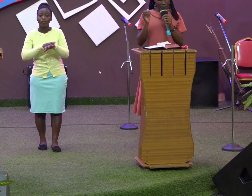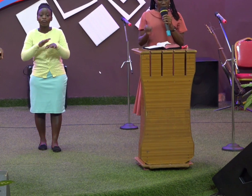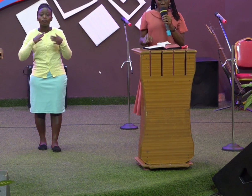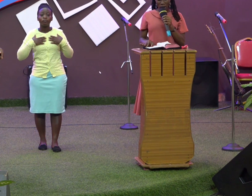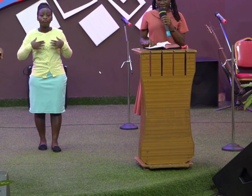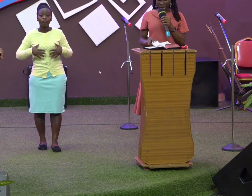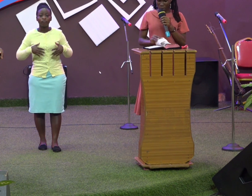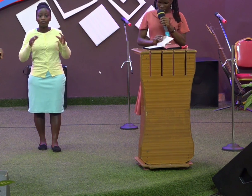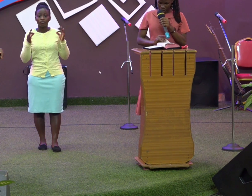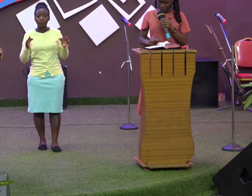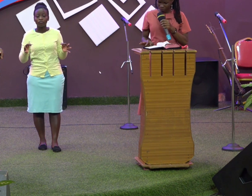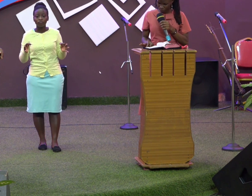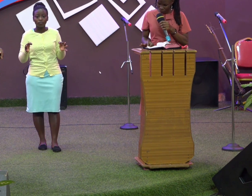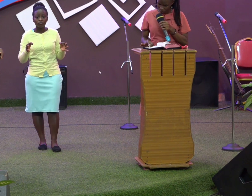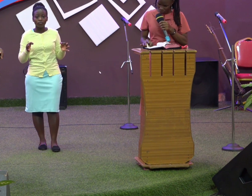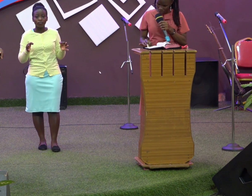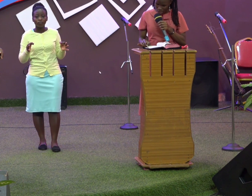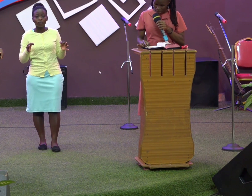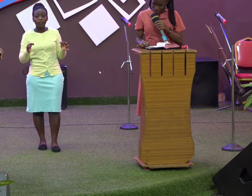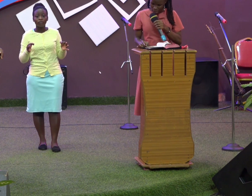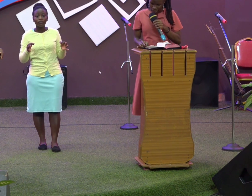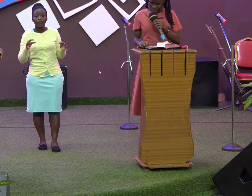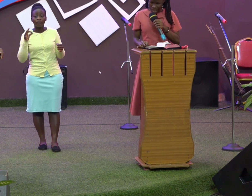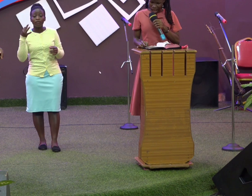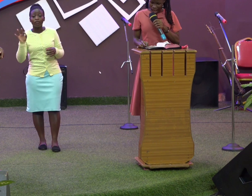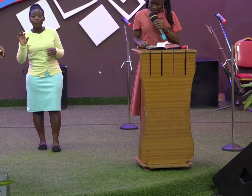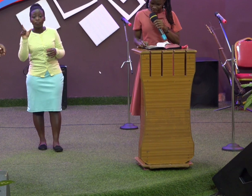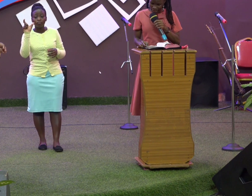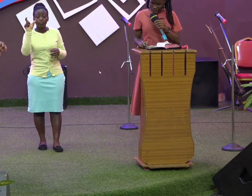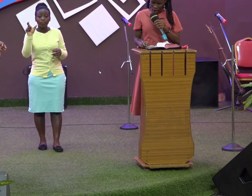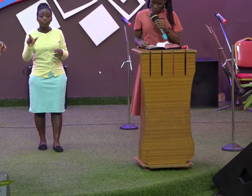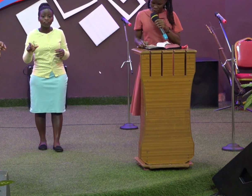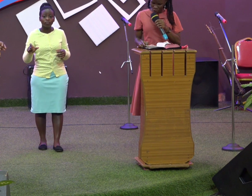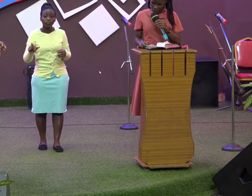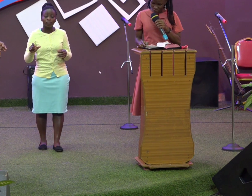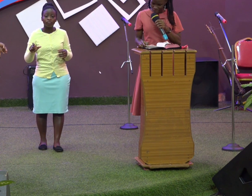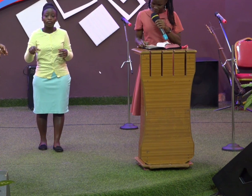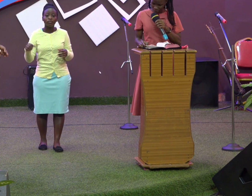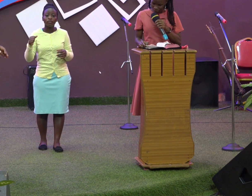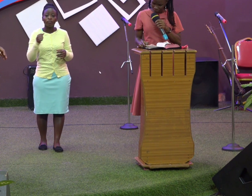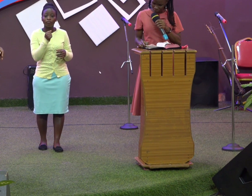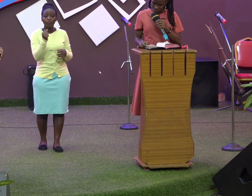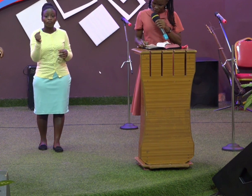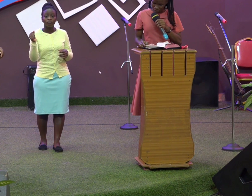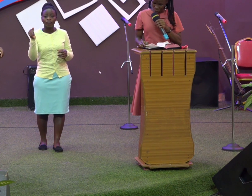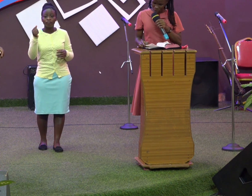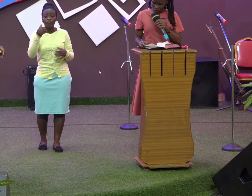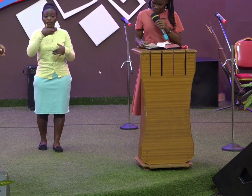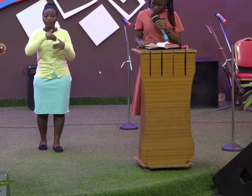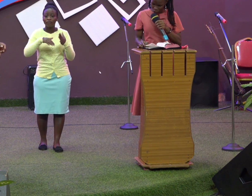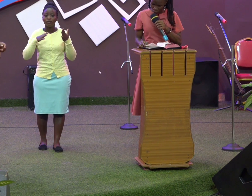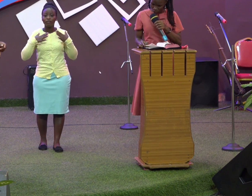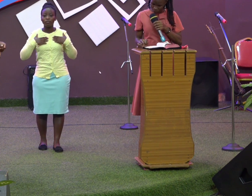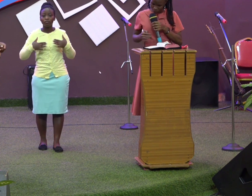when someone walks in the body, their acts are contrary to the, there